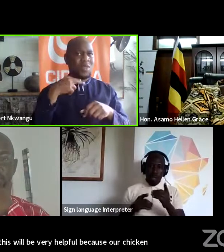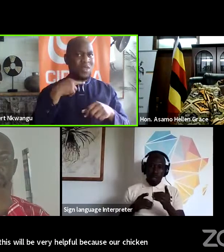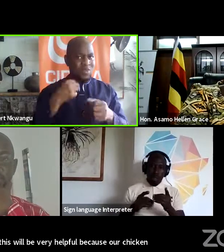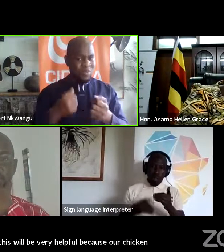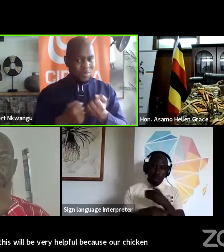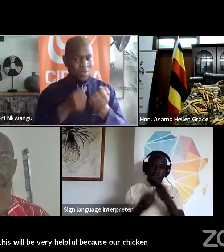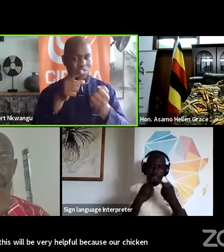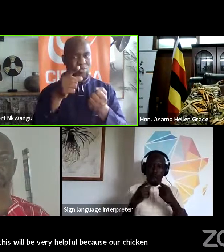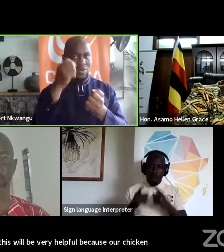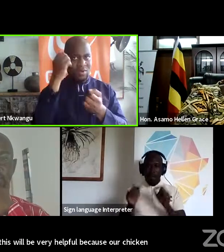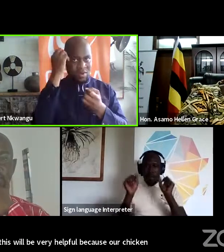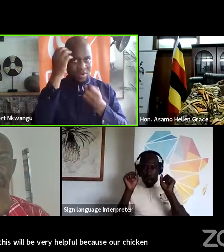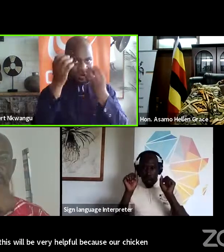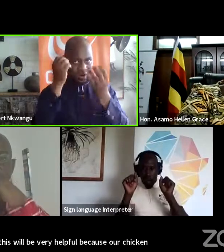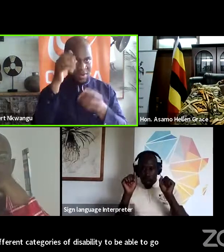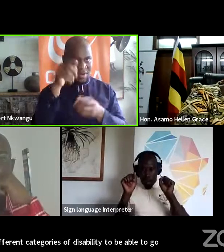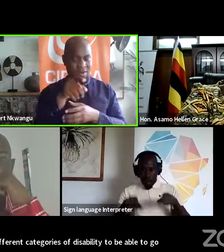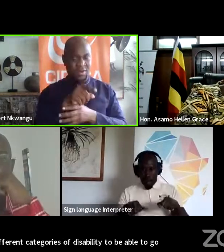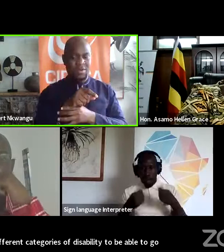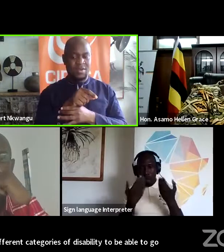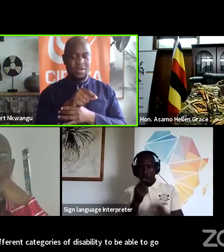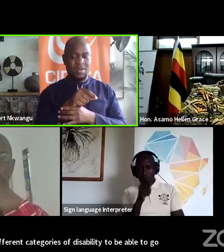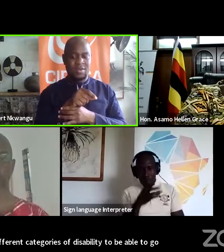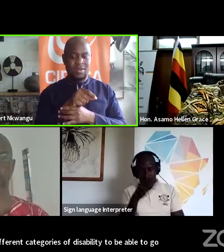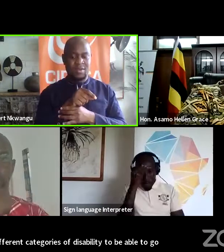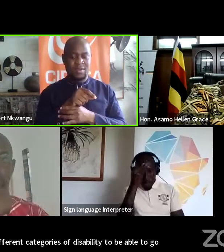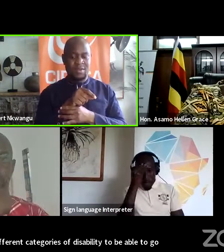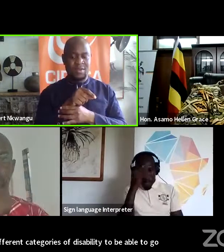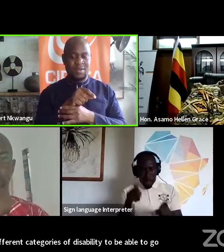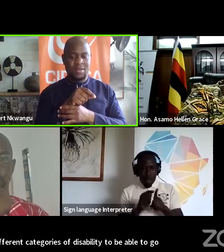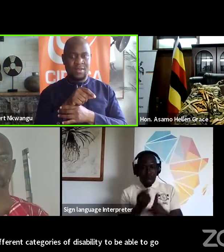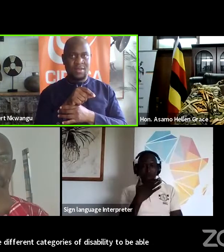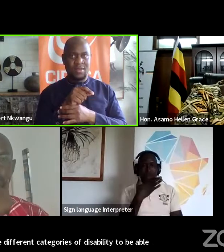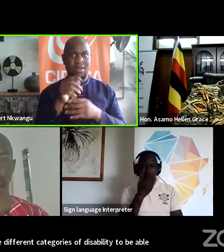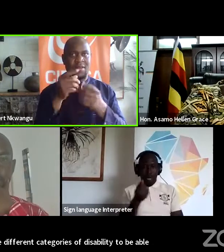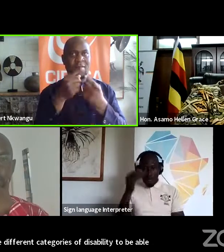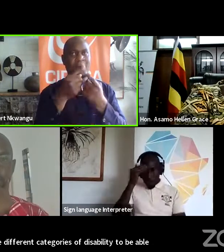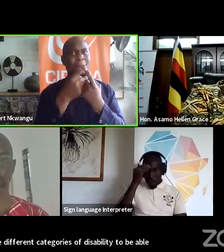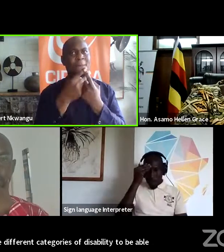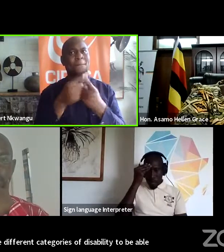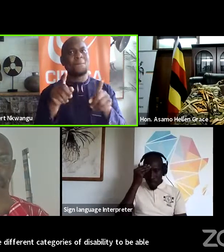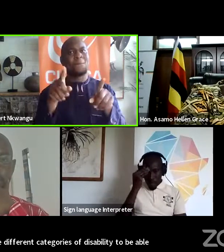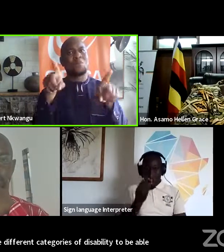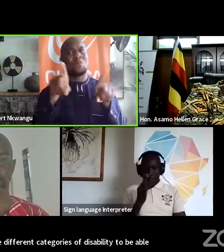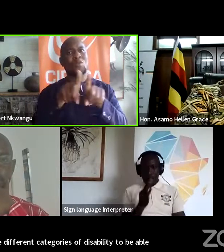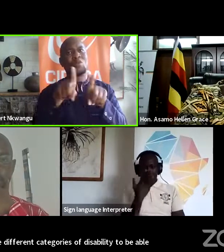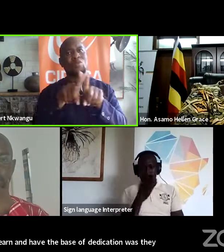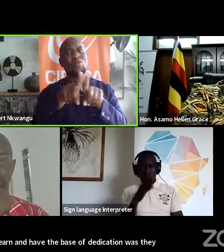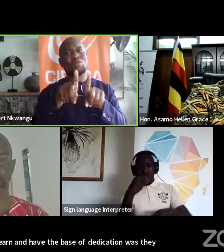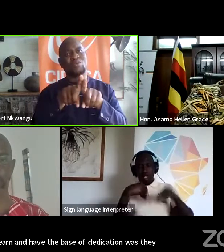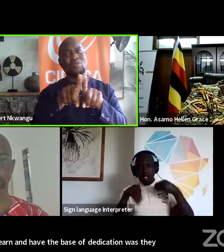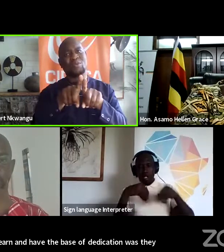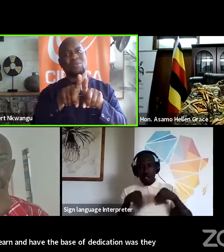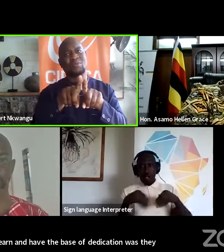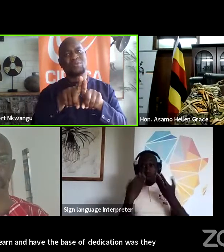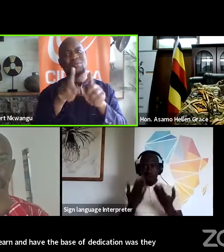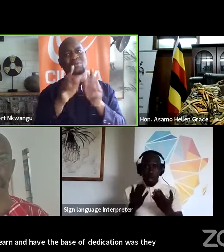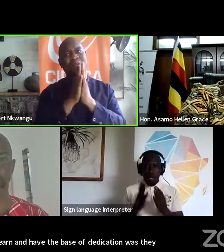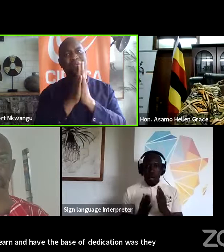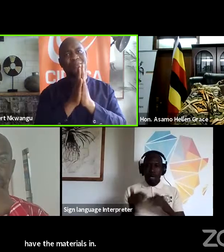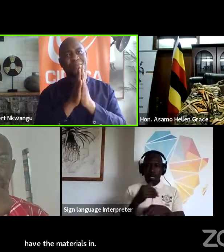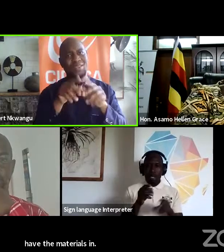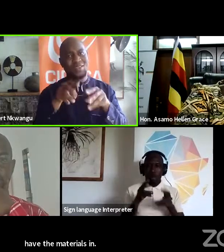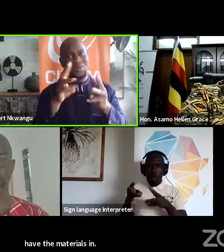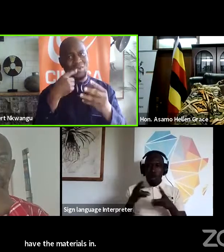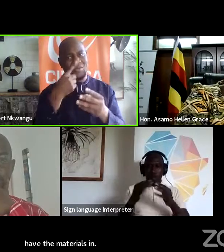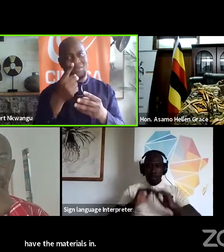able to learn and have the base of the education once they have these materials in an accessible format.